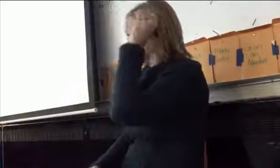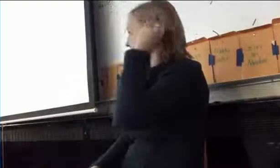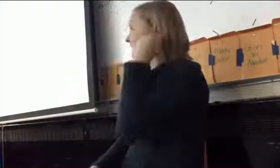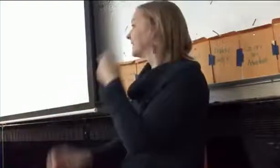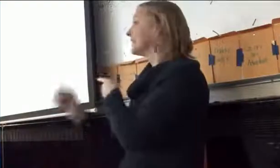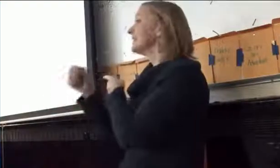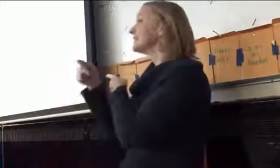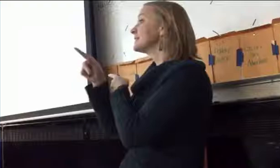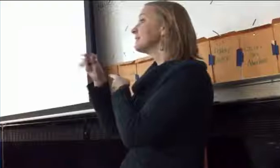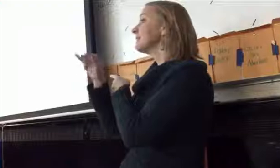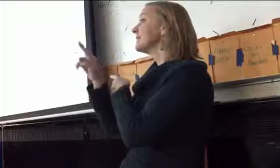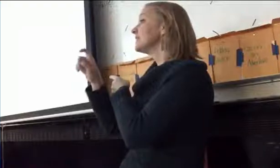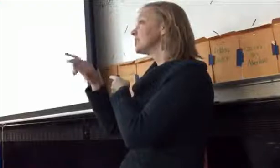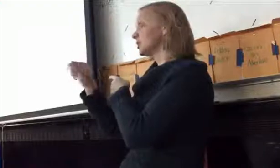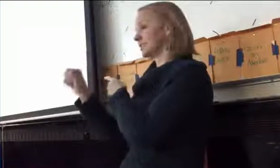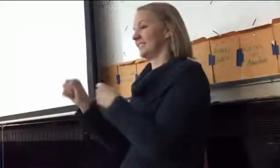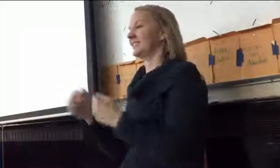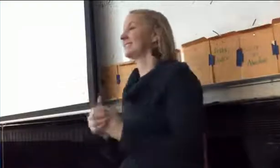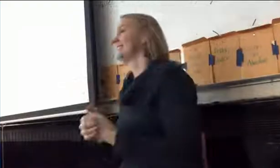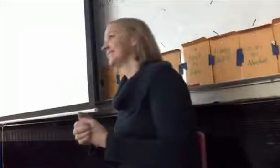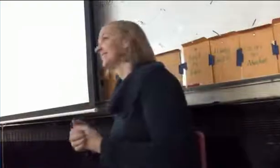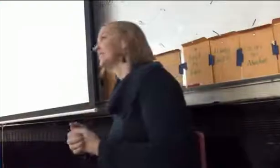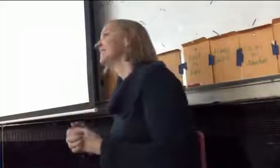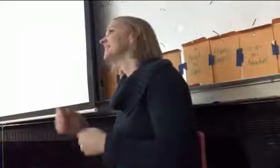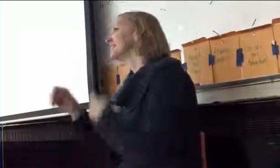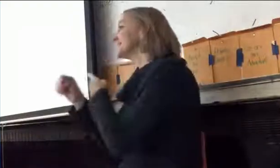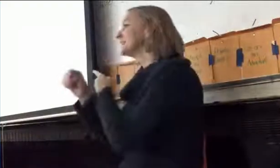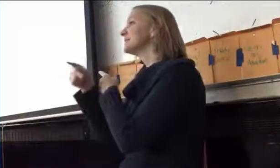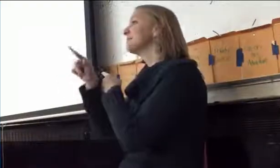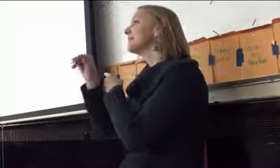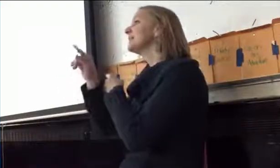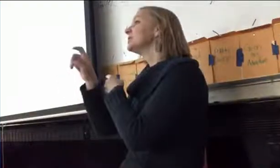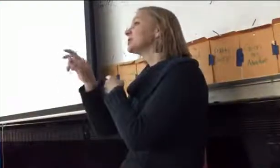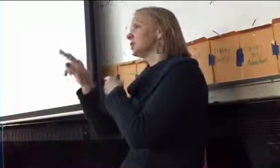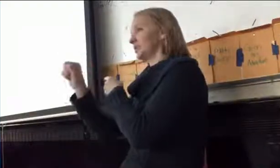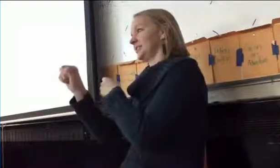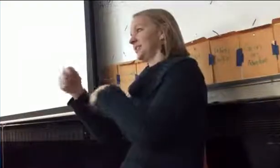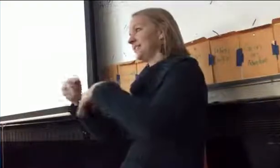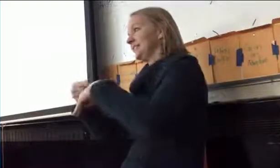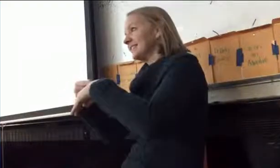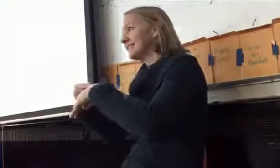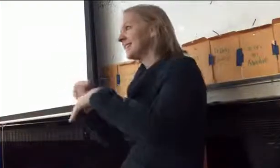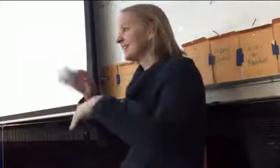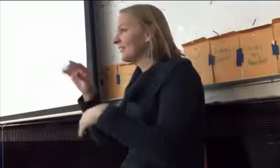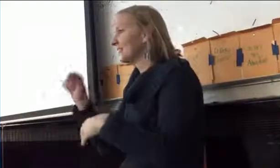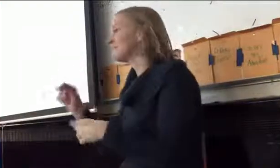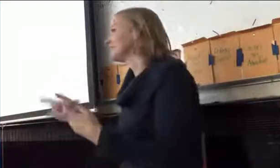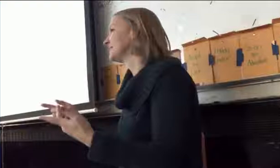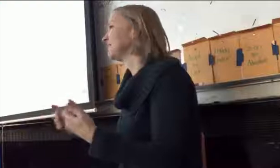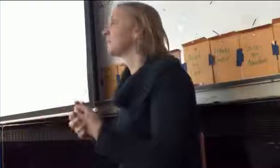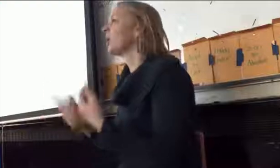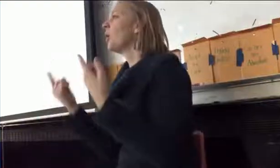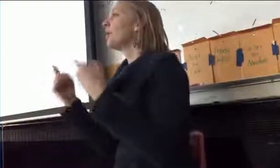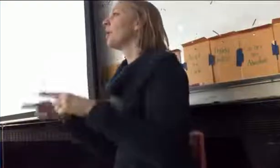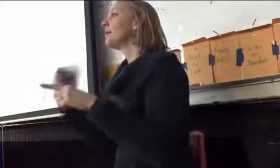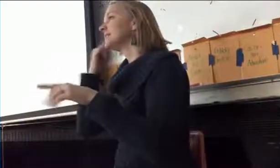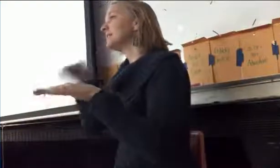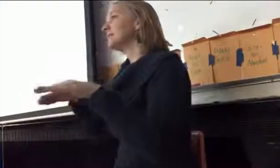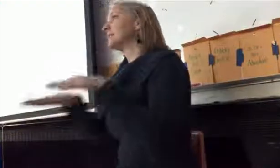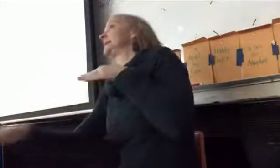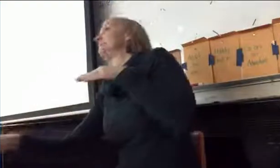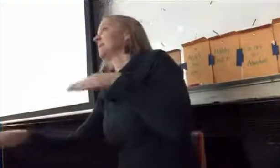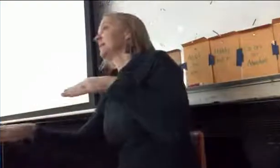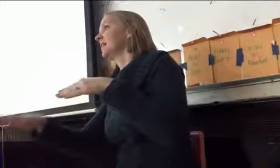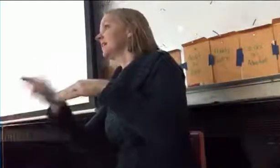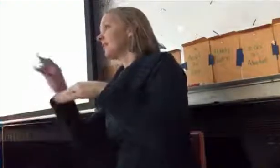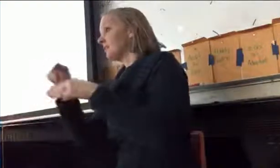So, yes, there could be splinters. So if you notice right here, you got these feet. What happens if you slip and your foot goes into the loom?